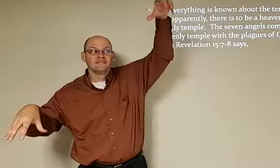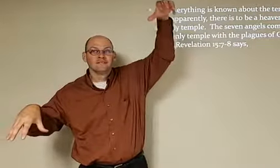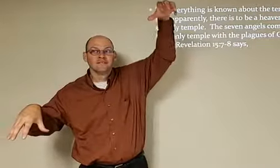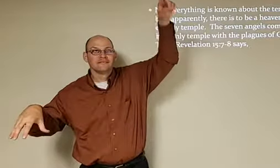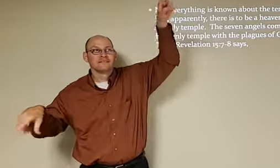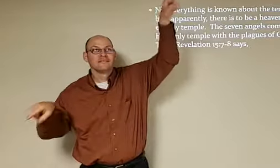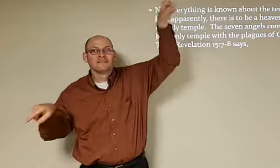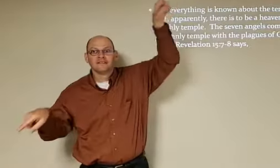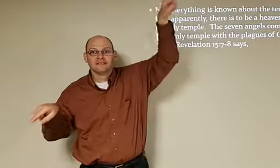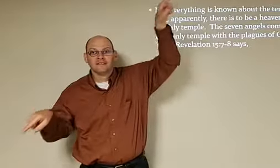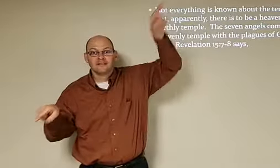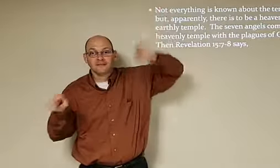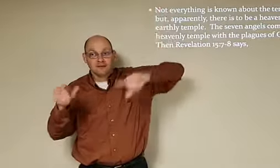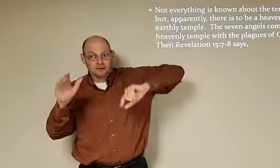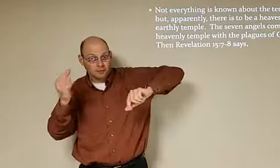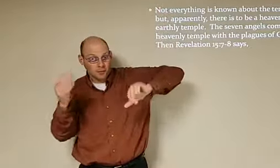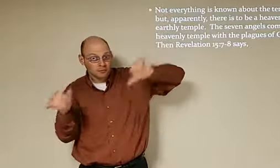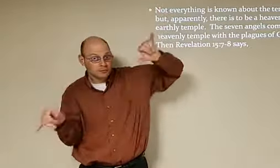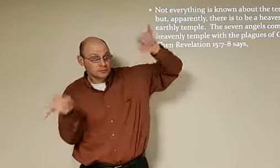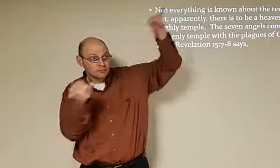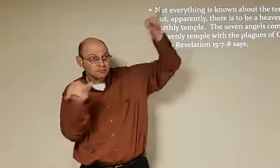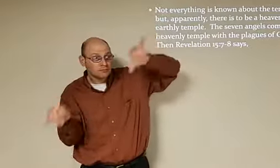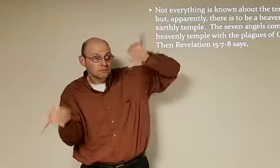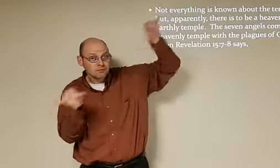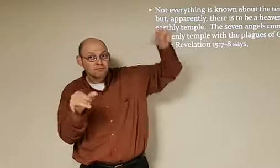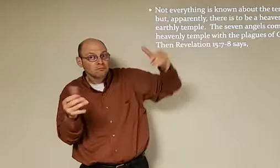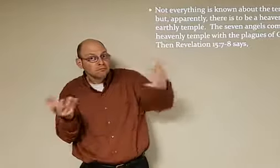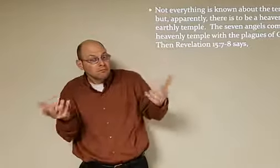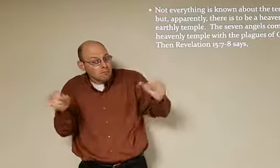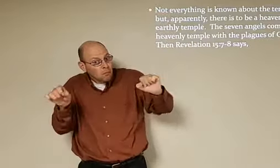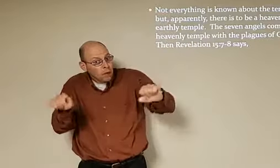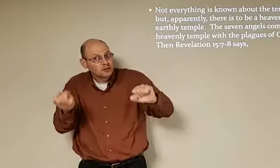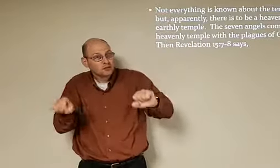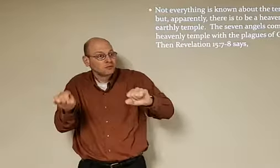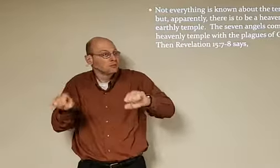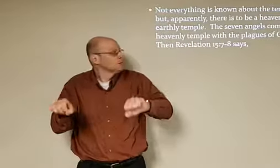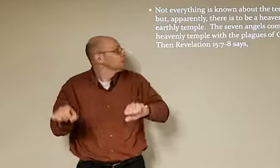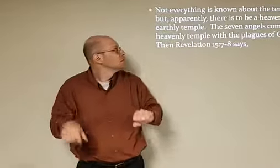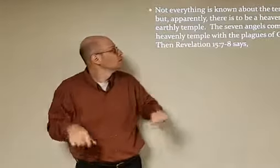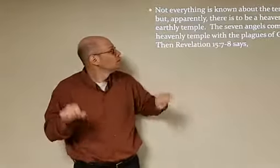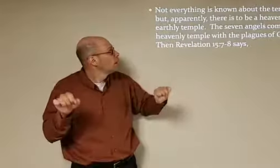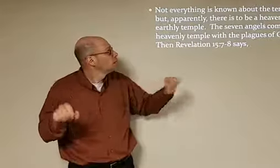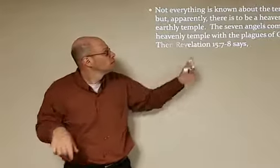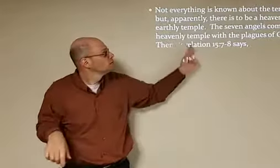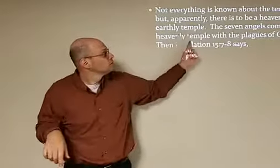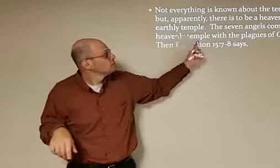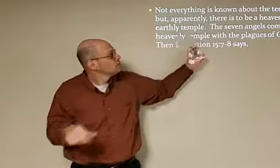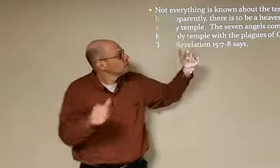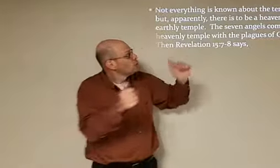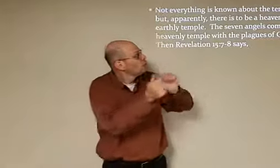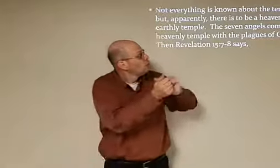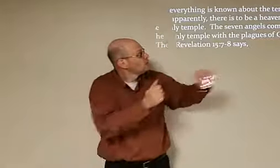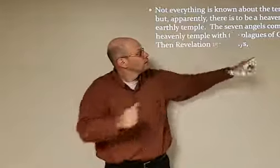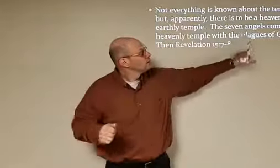Okay? There's the difference. There's a heaven temple and an earthly temple. All right, the seven angels